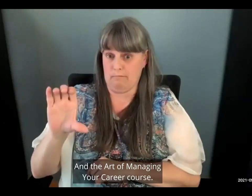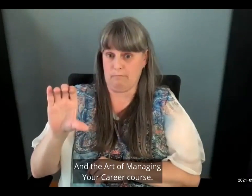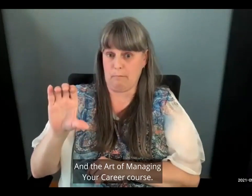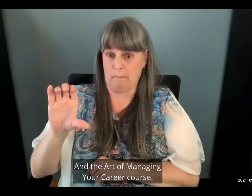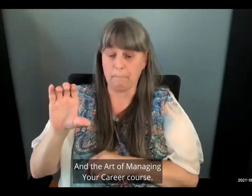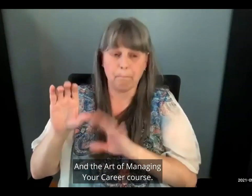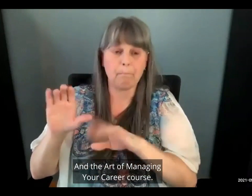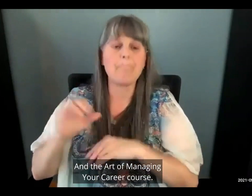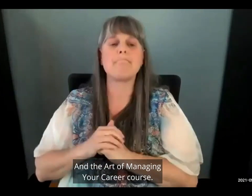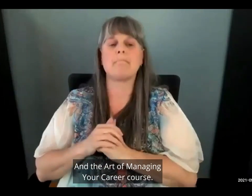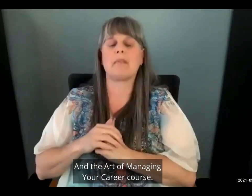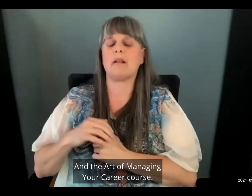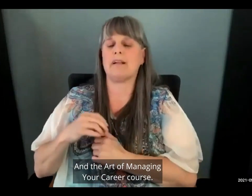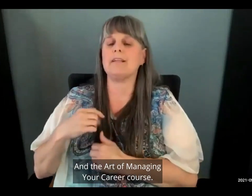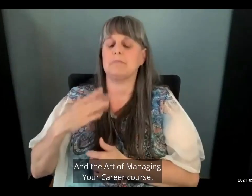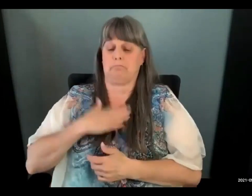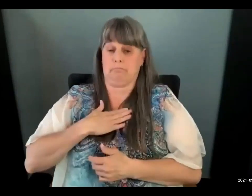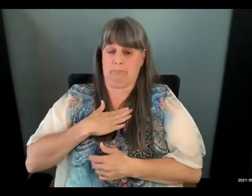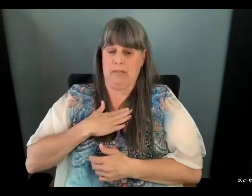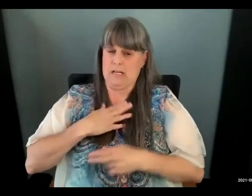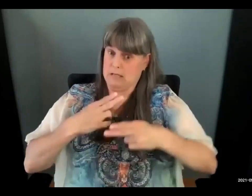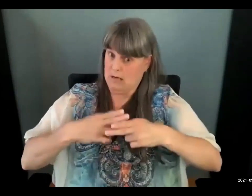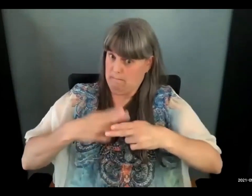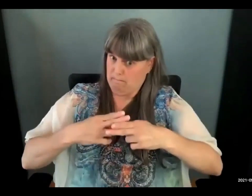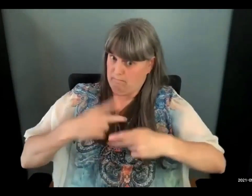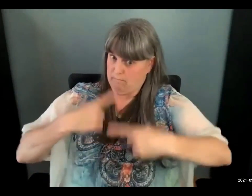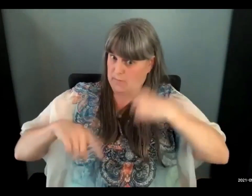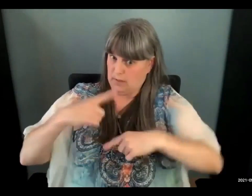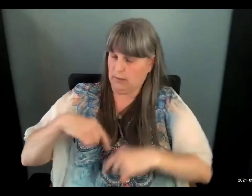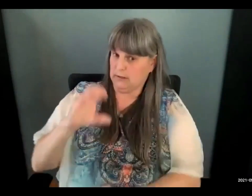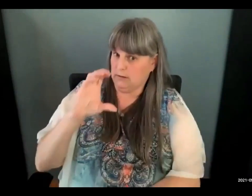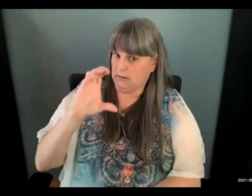And the Art of Managing Your Career course.